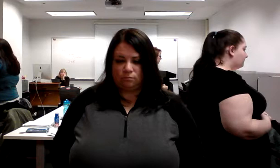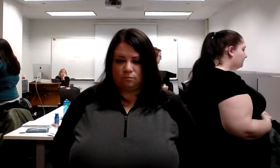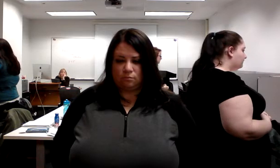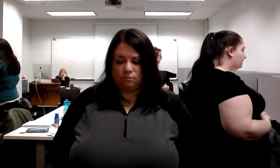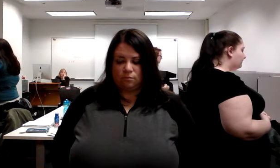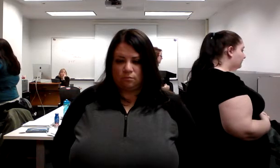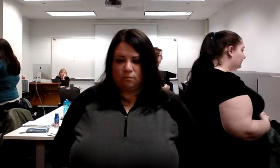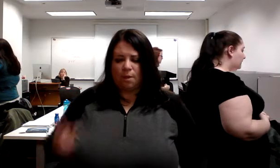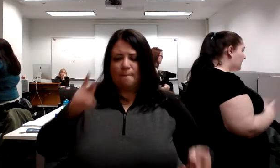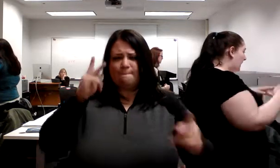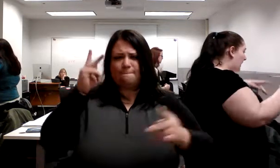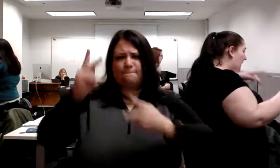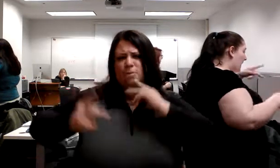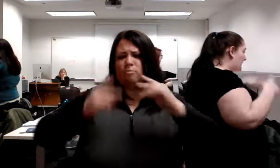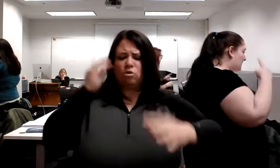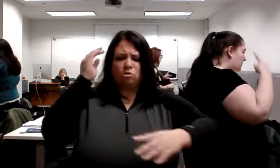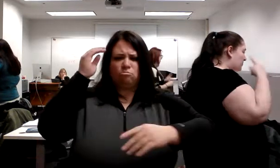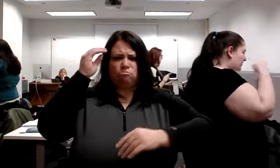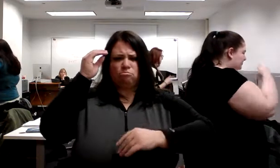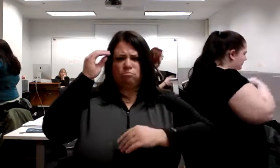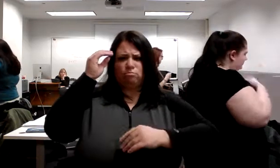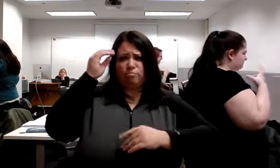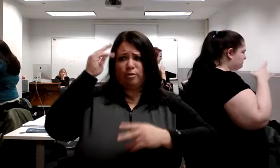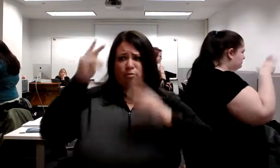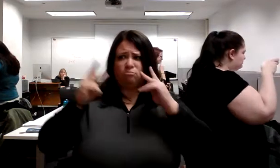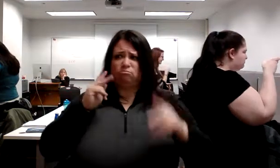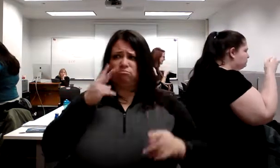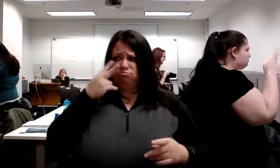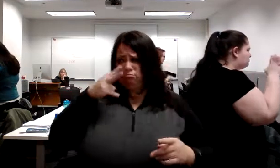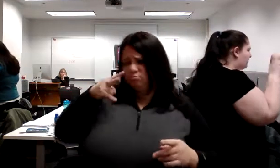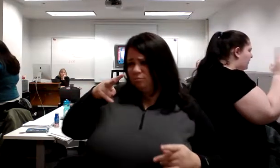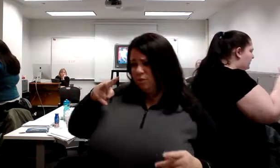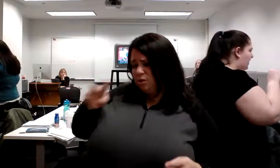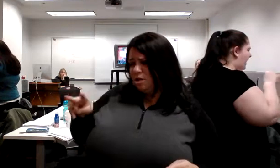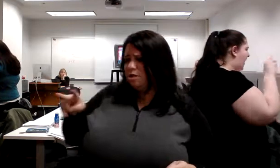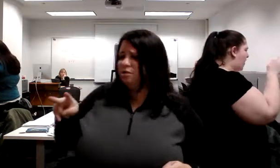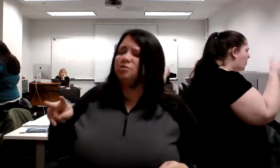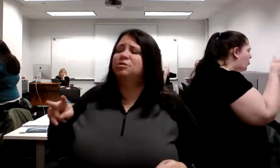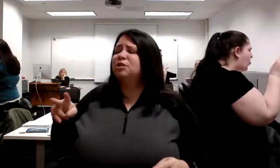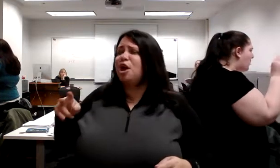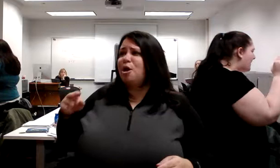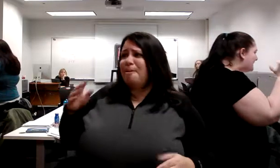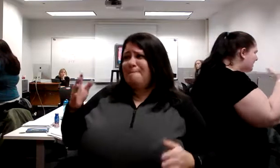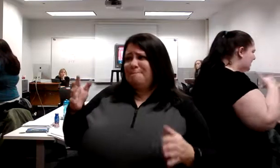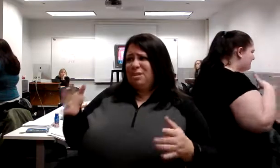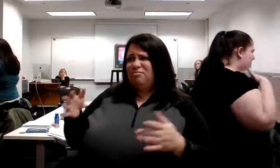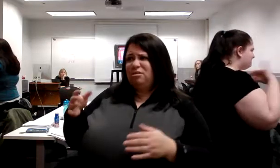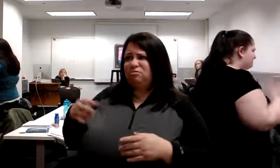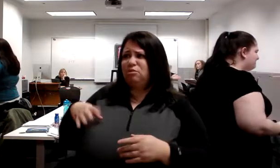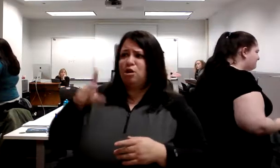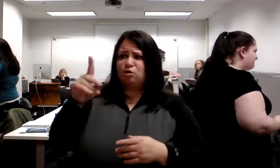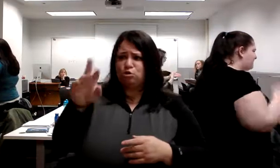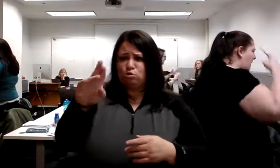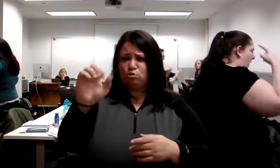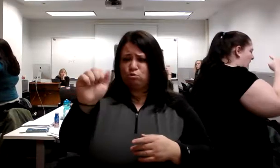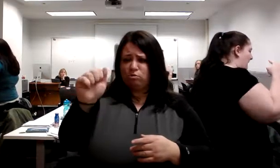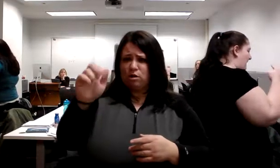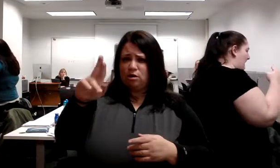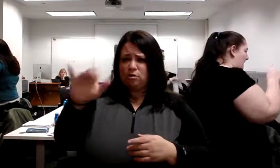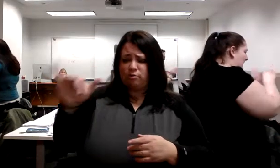People thought she was kind of dreary and gloomy for painting bones from dead animals. But she didn't think that at all. She